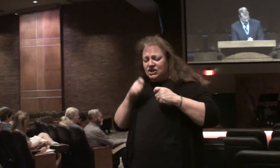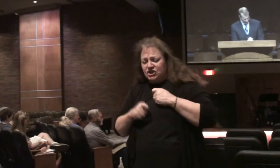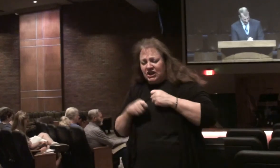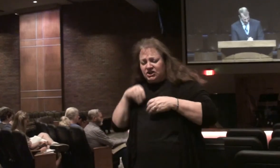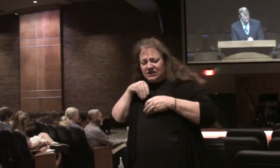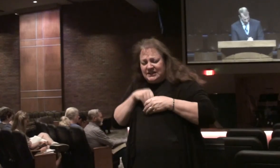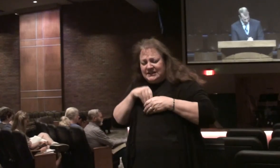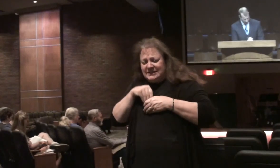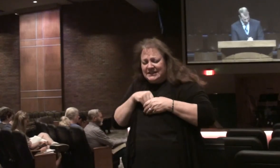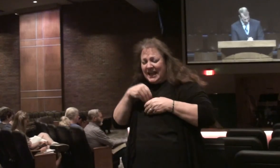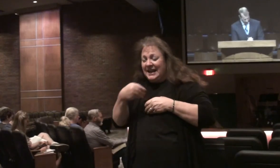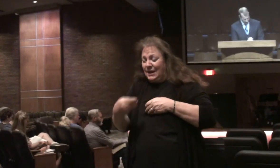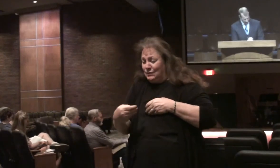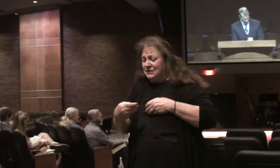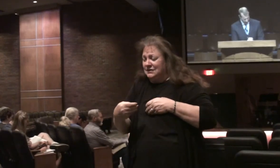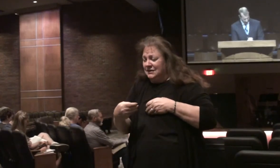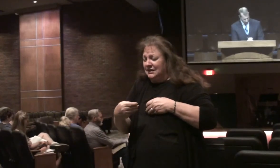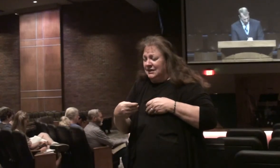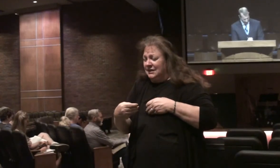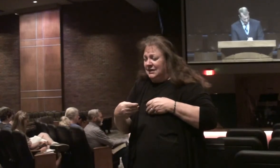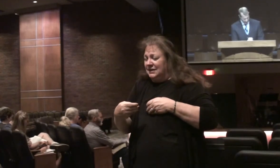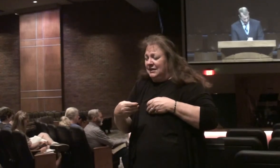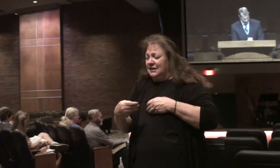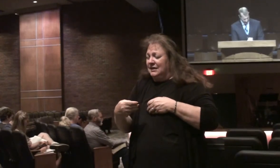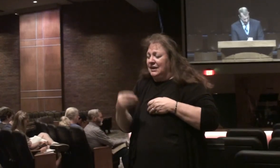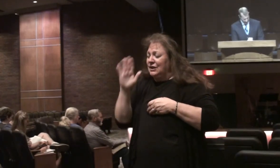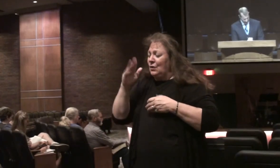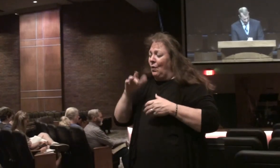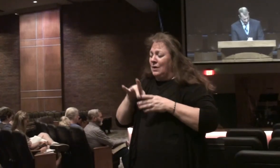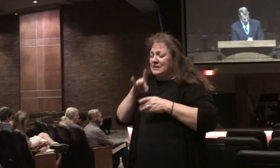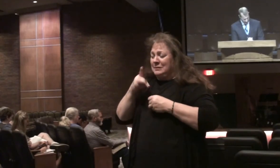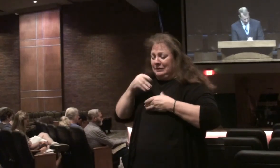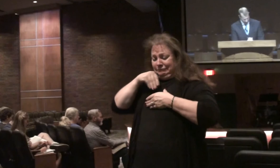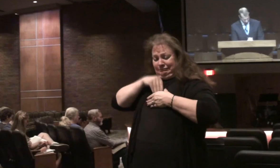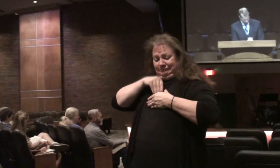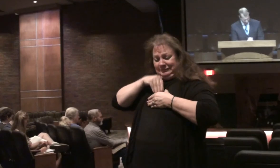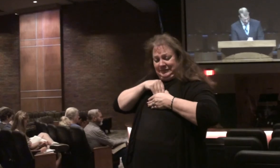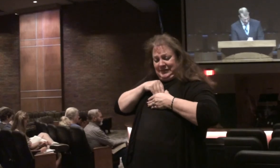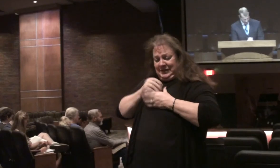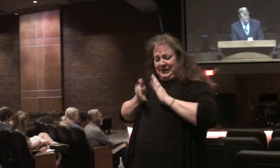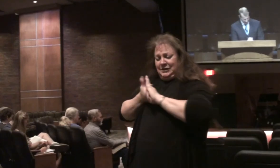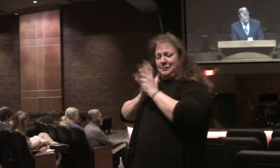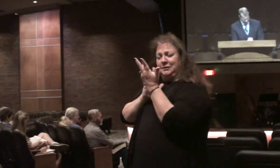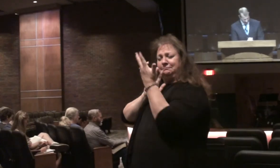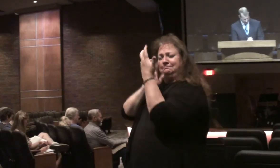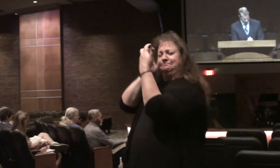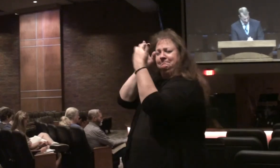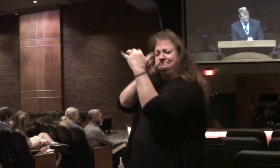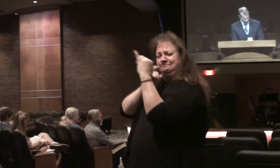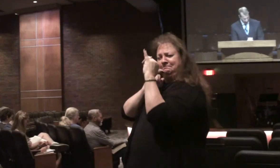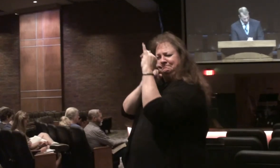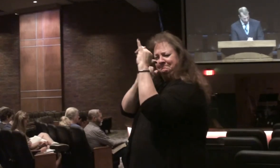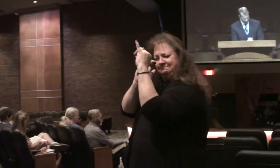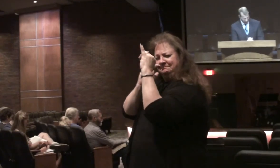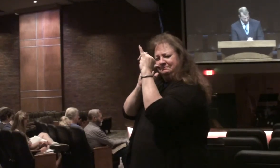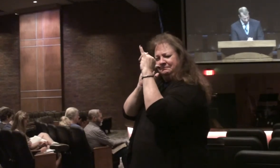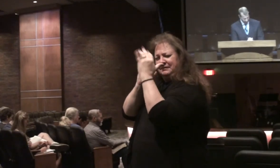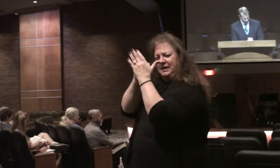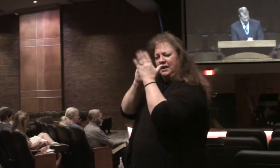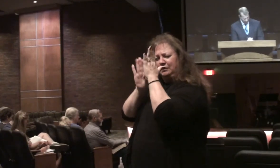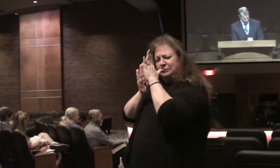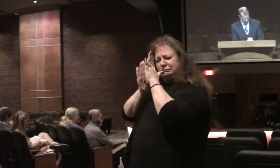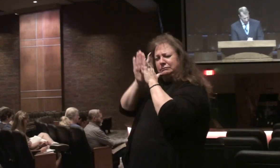from the inside out, your indwelling spirit, to conform us in the image of Christ. Lord, may we grow in